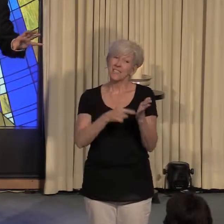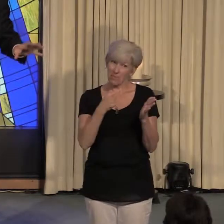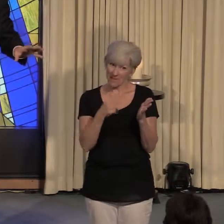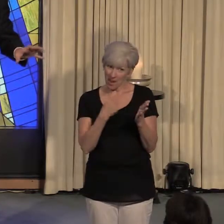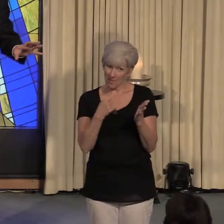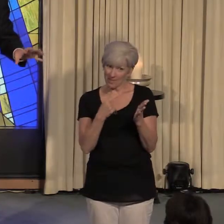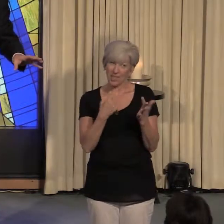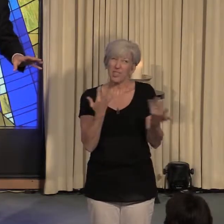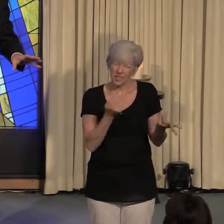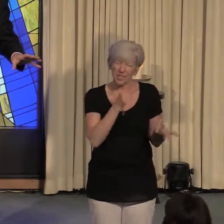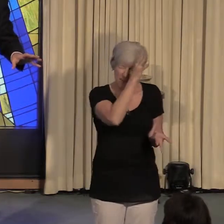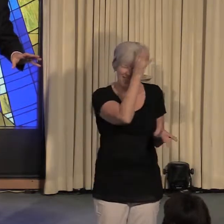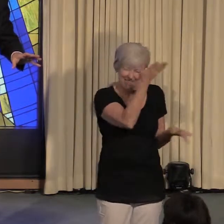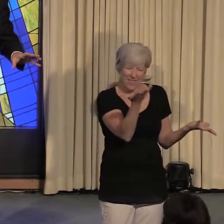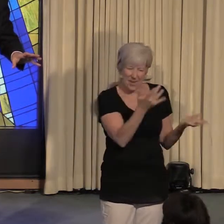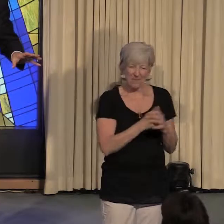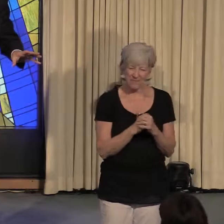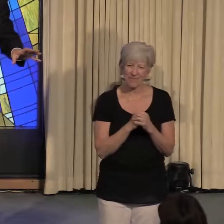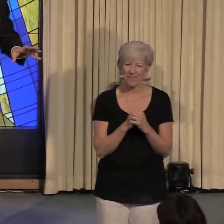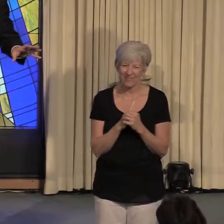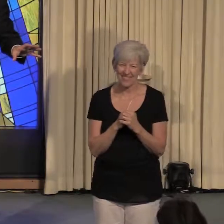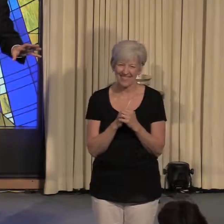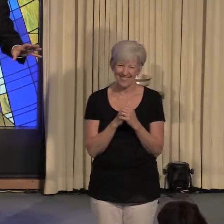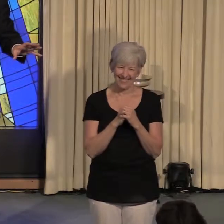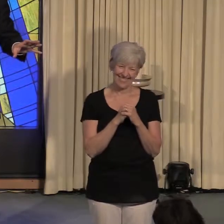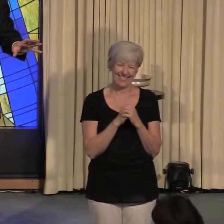Sometimes she makes stuff up